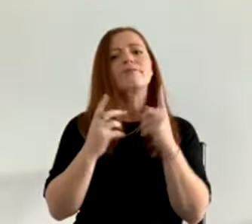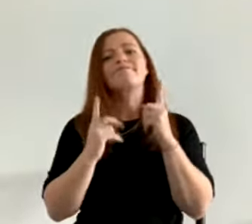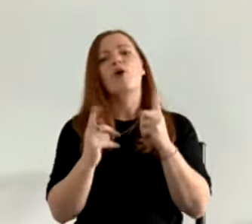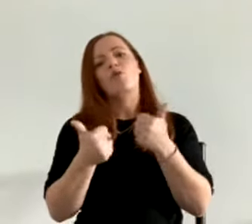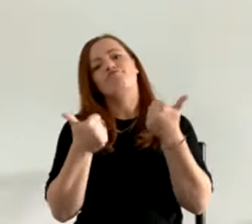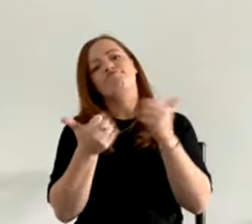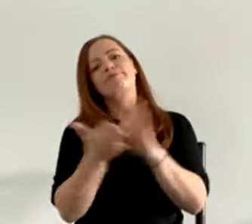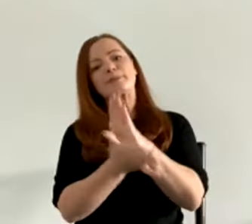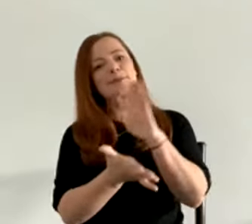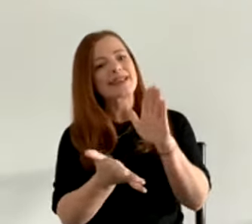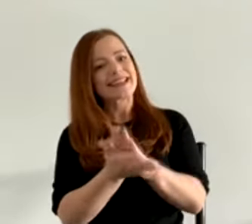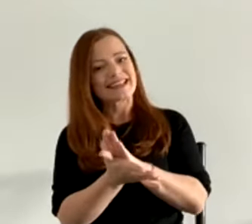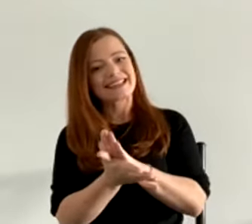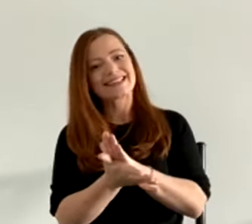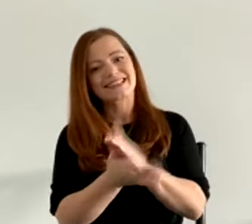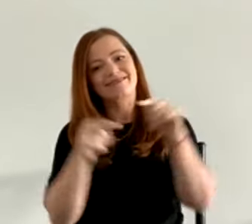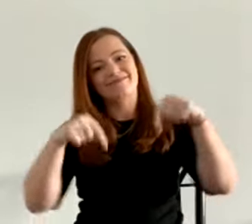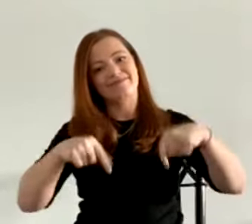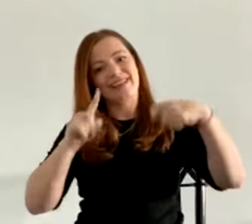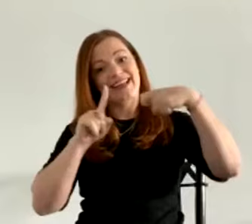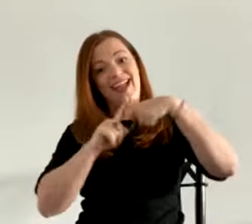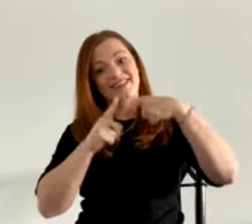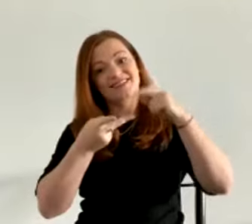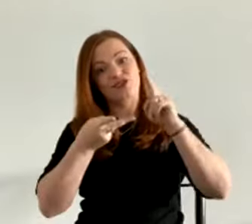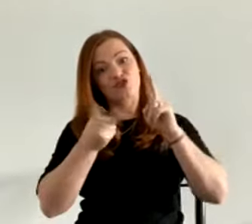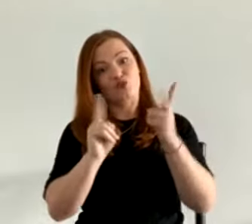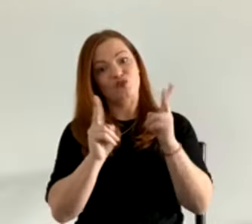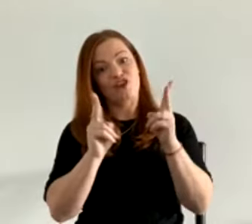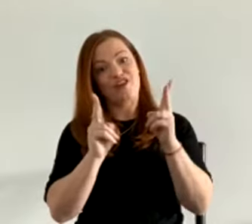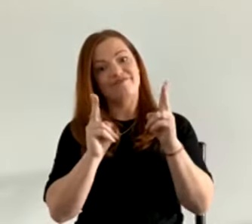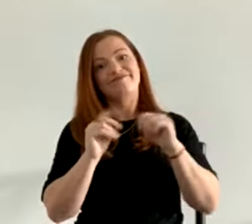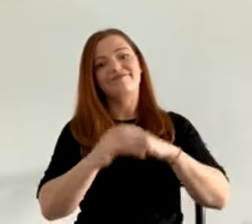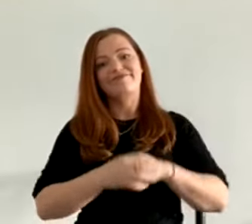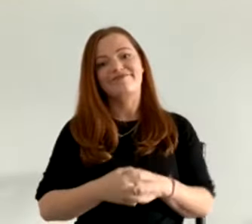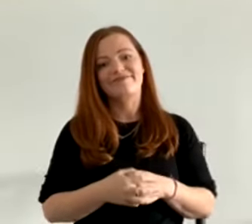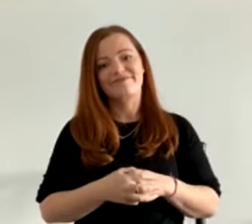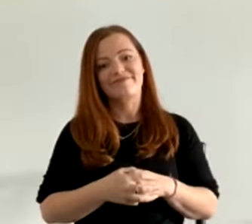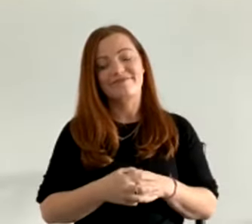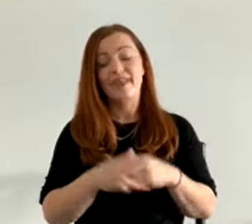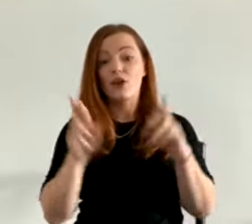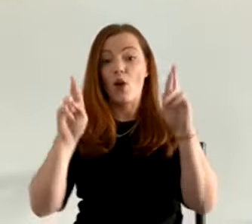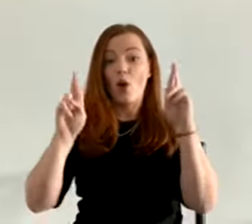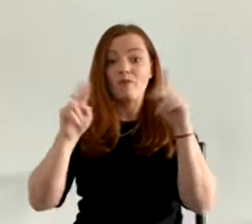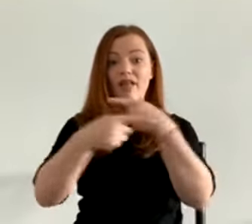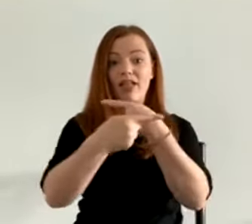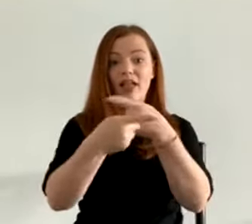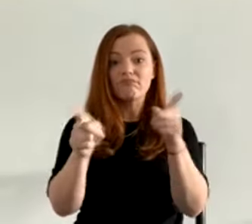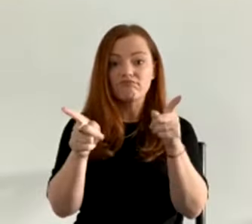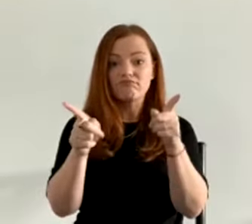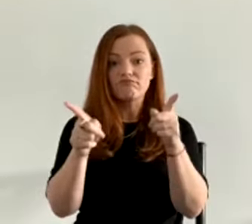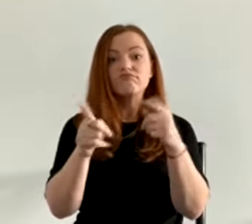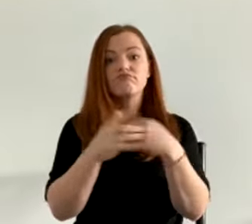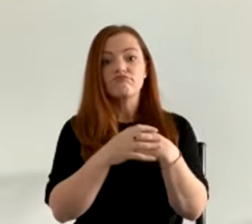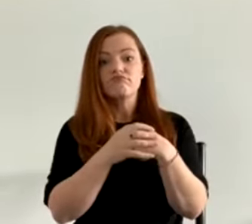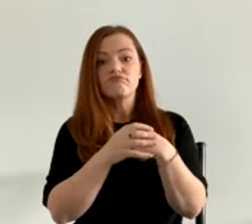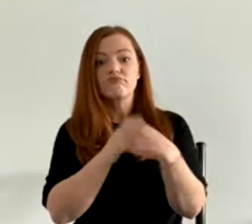can have Kate interpreting as I go along, and hopefully you can see